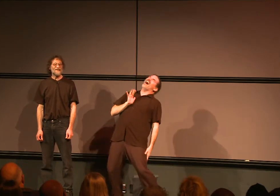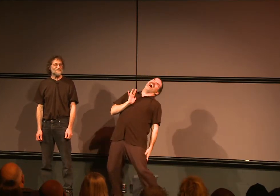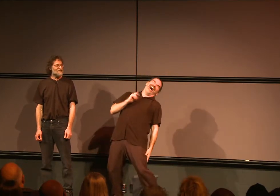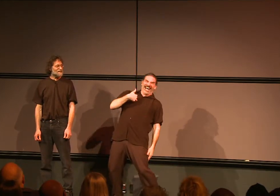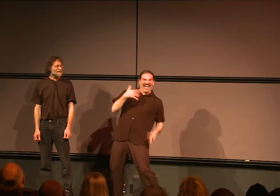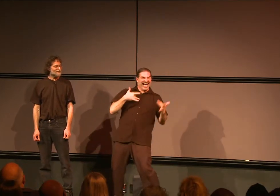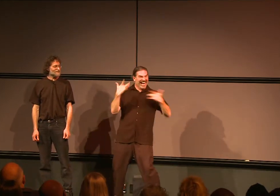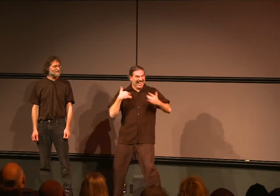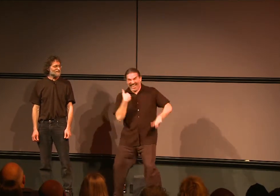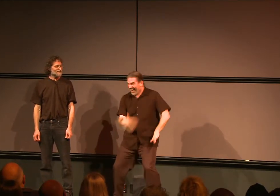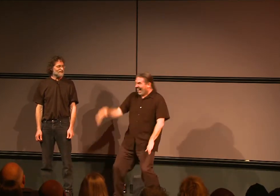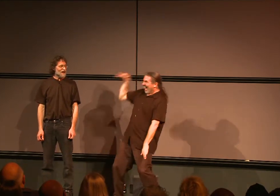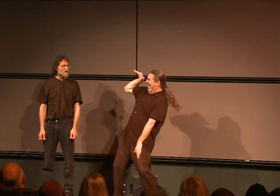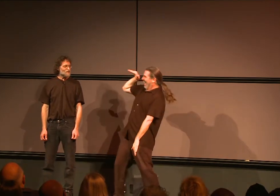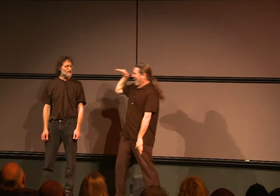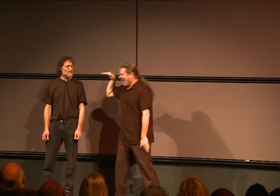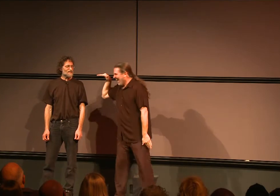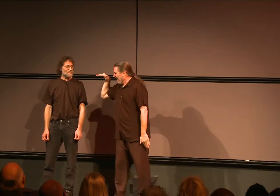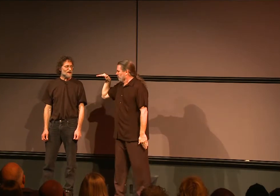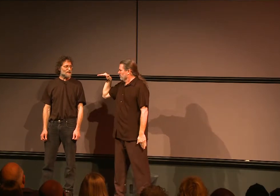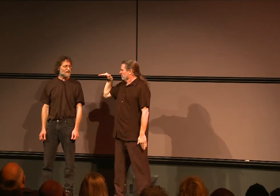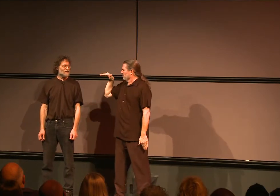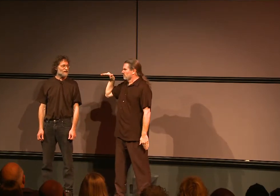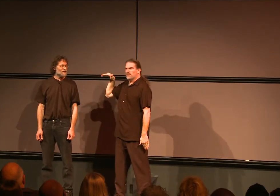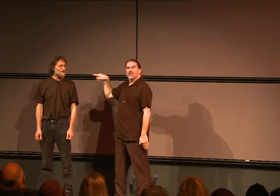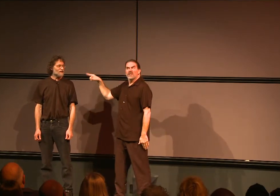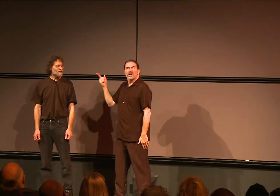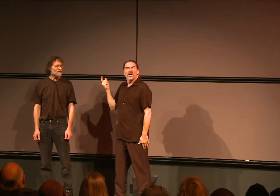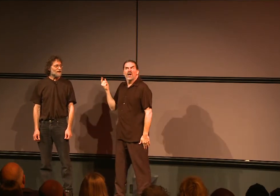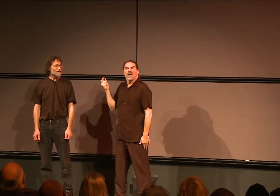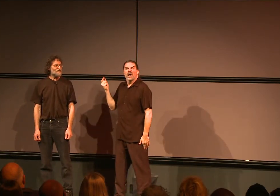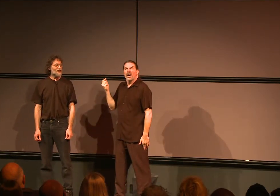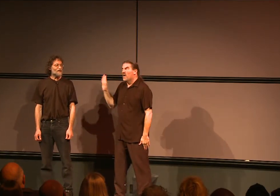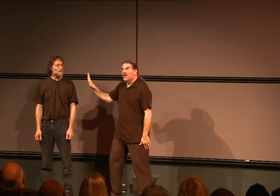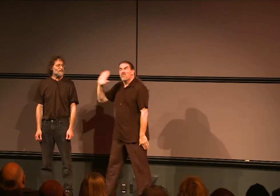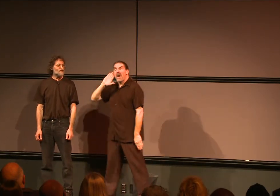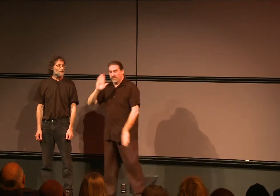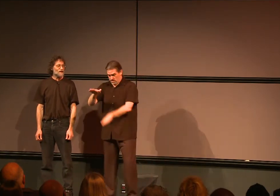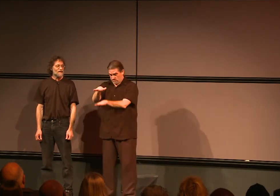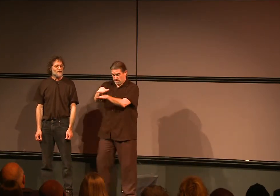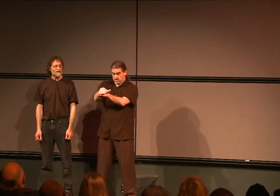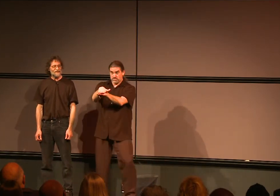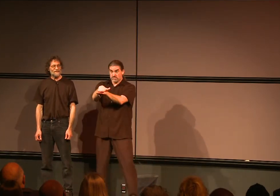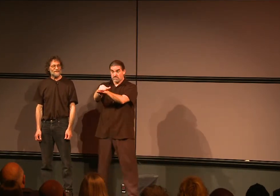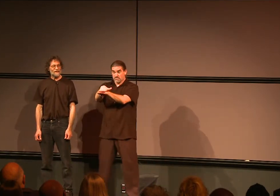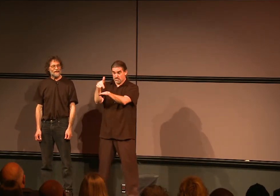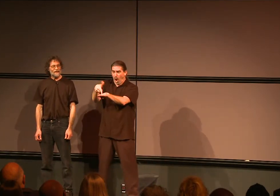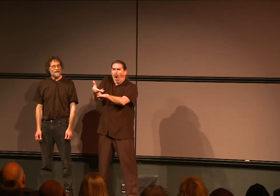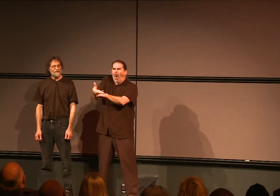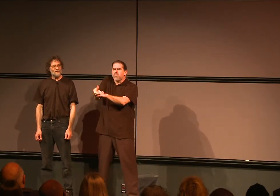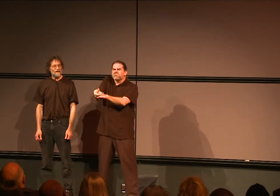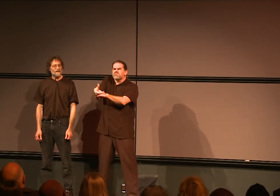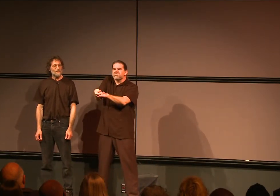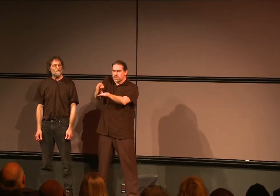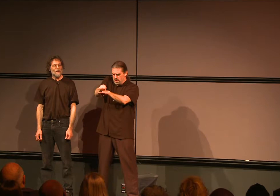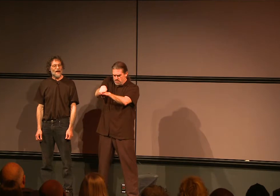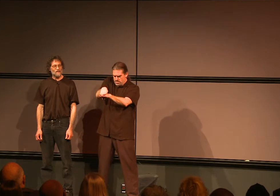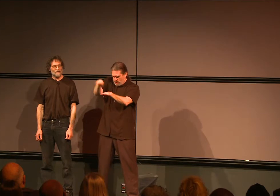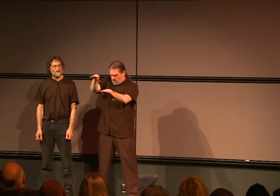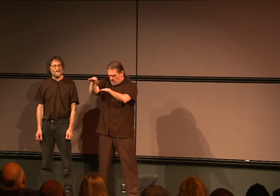Easy. I was really excited. And Kenny, what's he doing? He's taken his mattress and